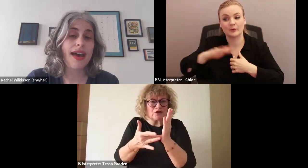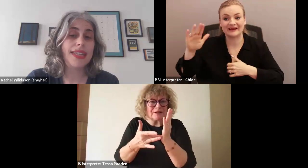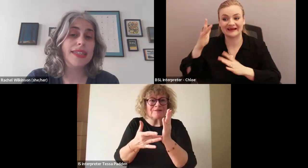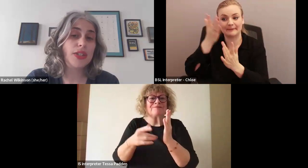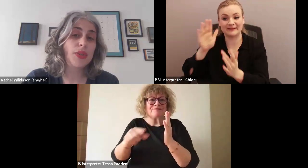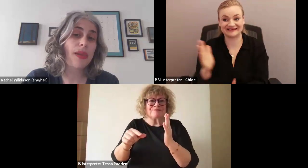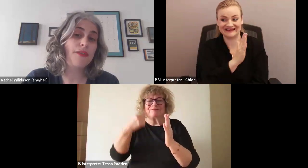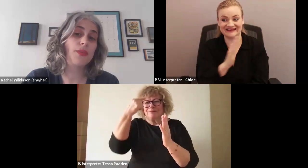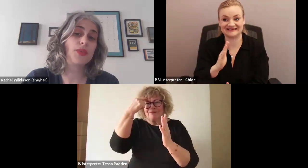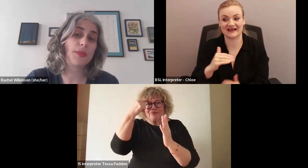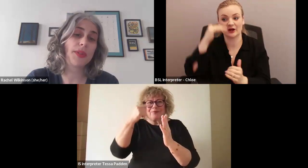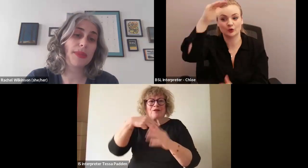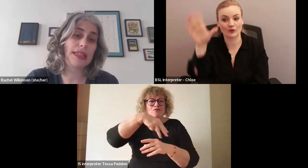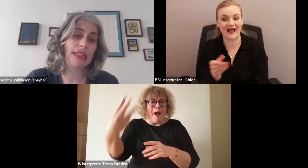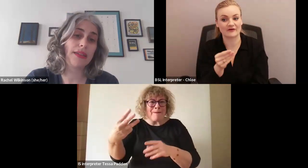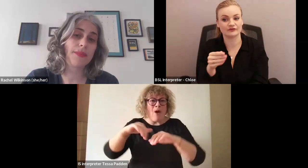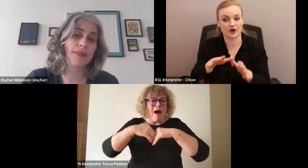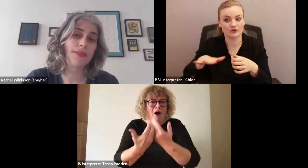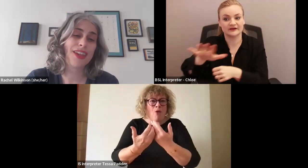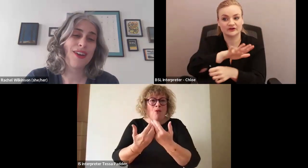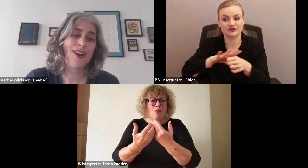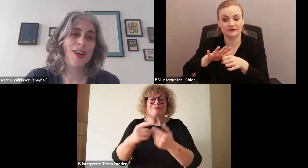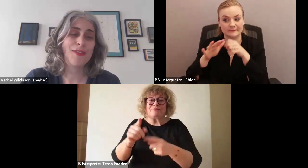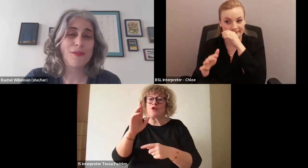region and digital platforms responsibility.